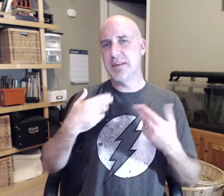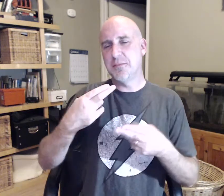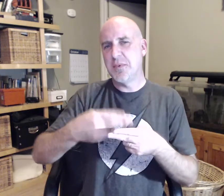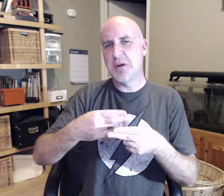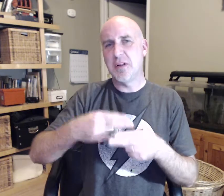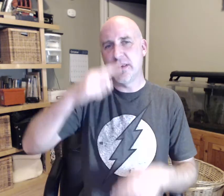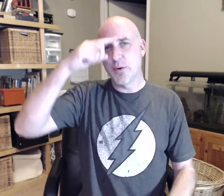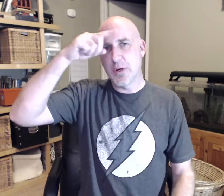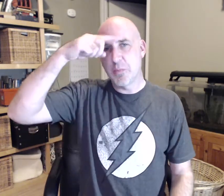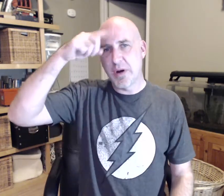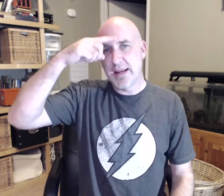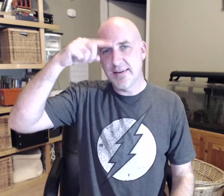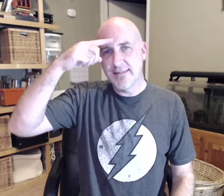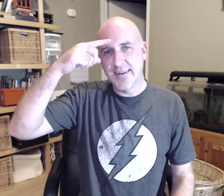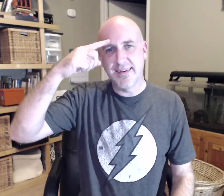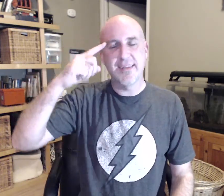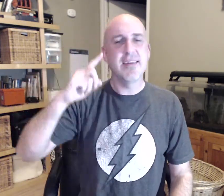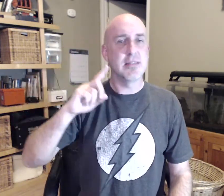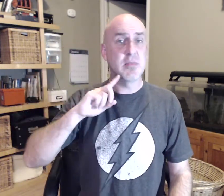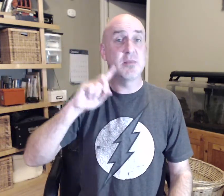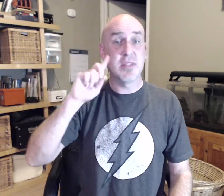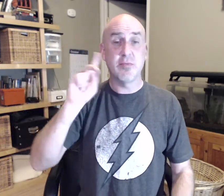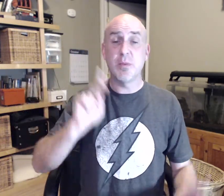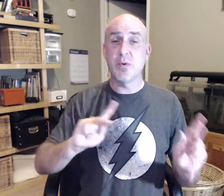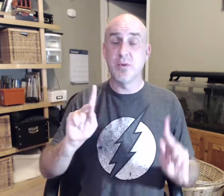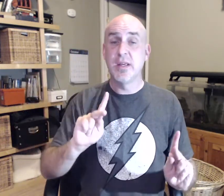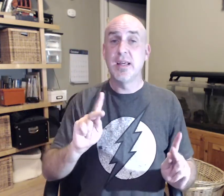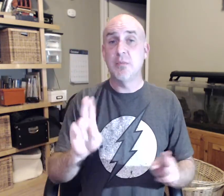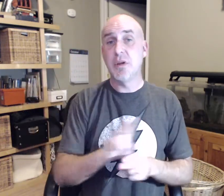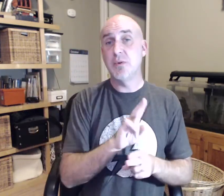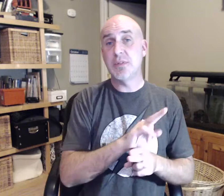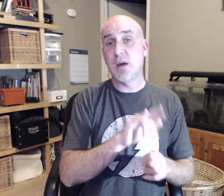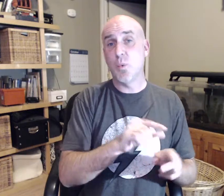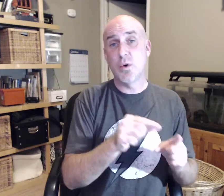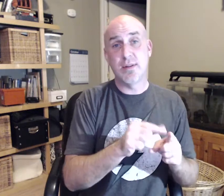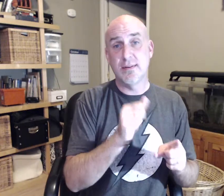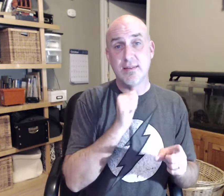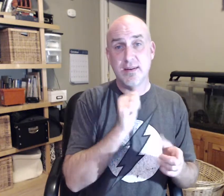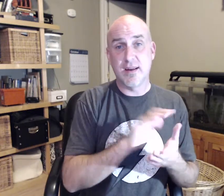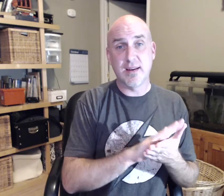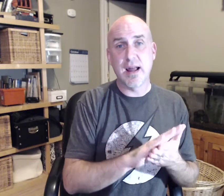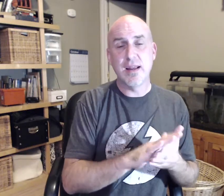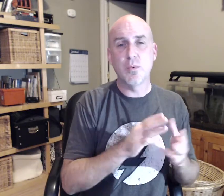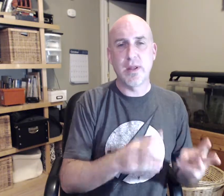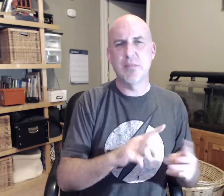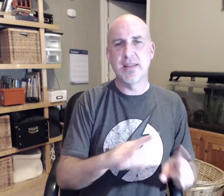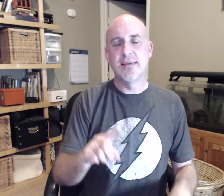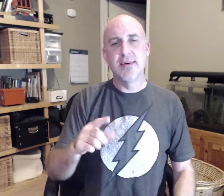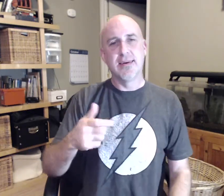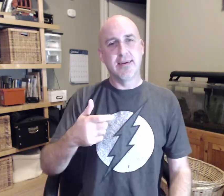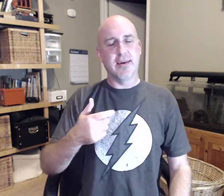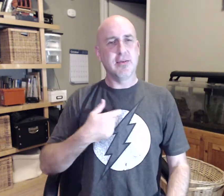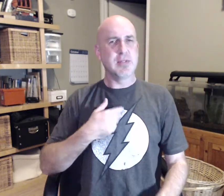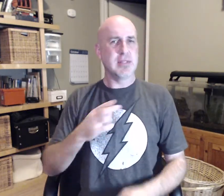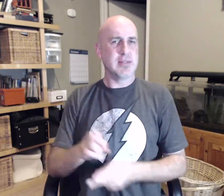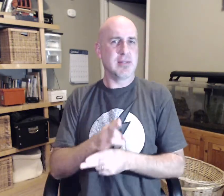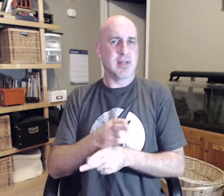We call it hearing brain. I think sometimes deaf people may use that word in not a kind way, but I use it to kind